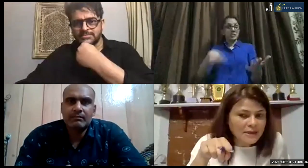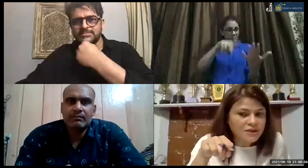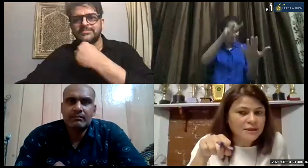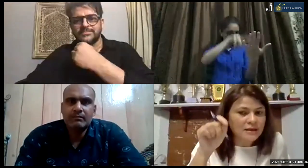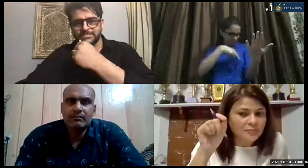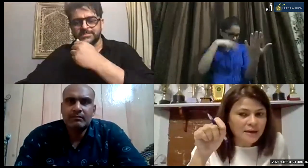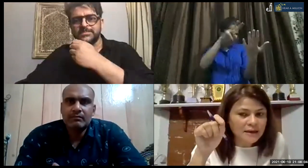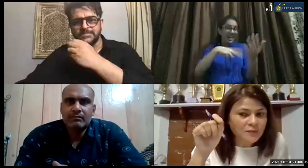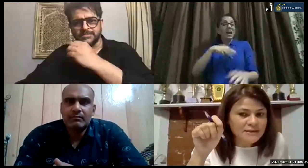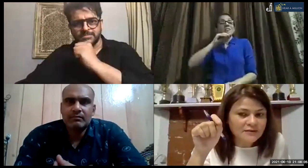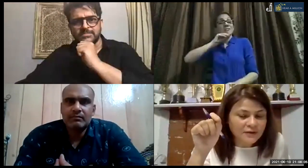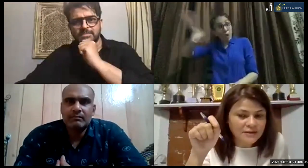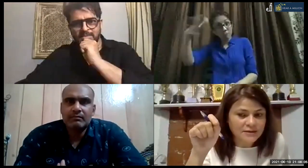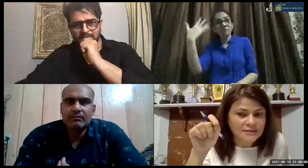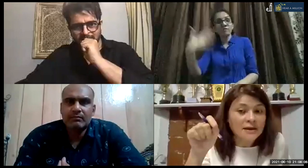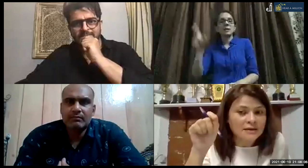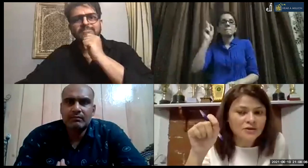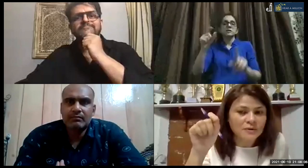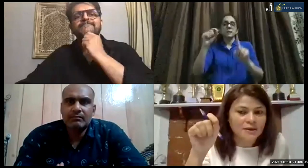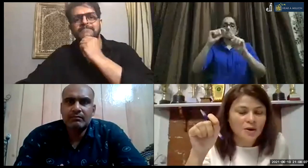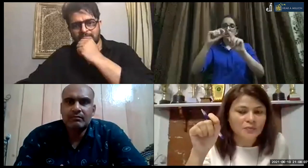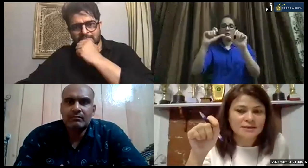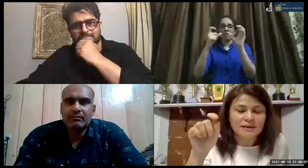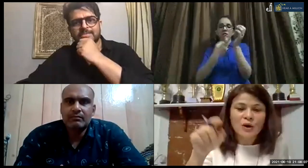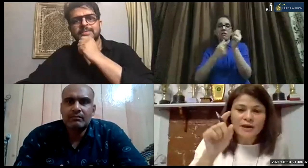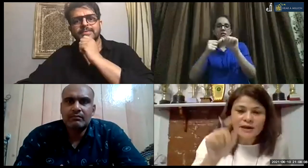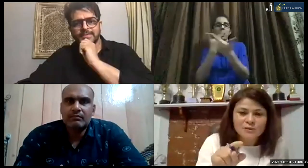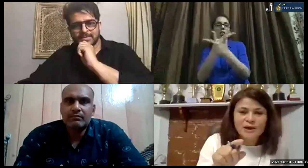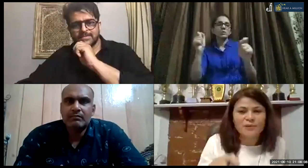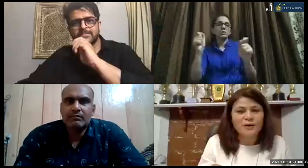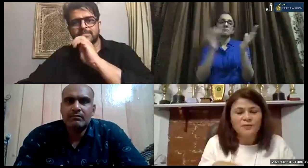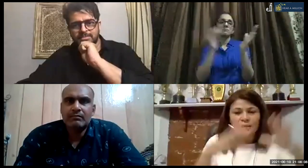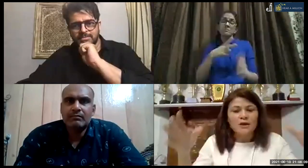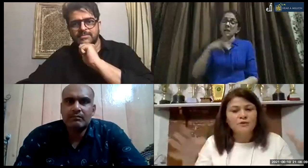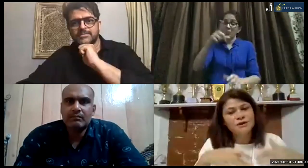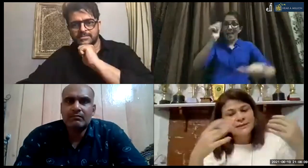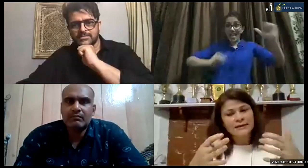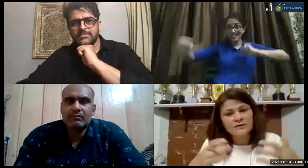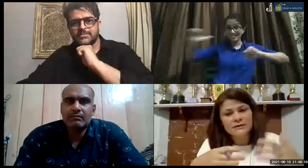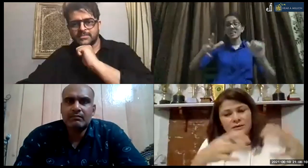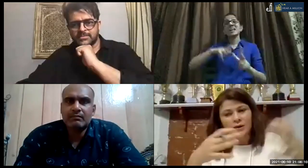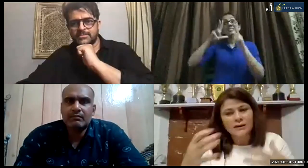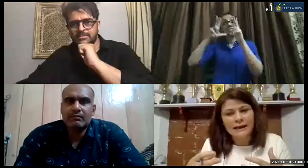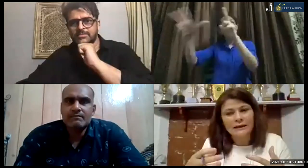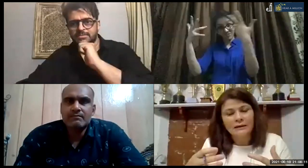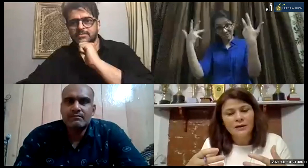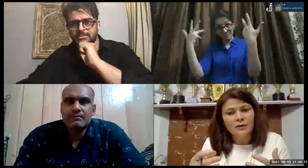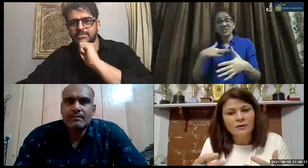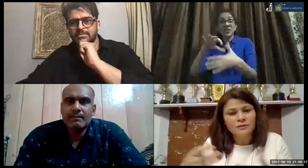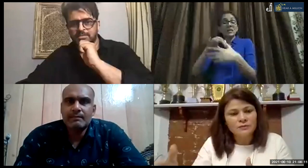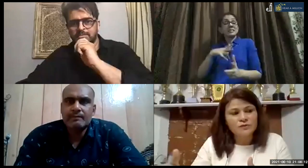had mentioned that the paralinguistic features need to be incorporated. What he's talking about, when you just translate